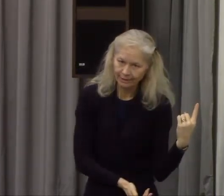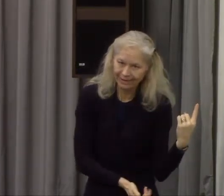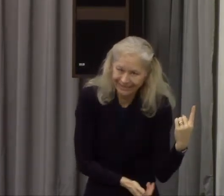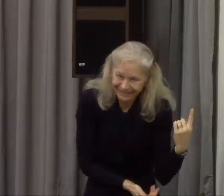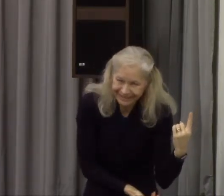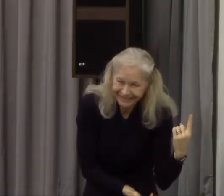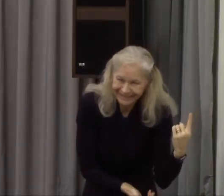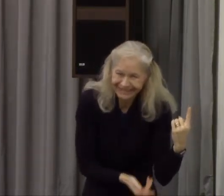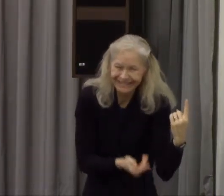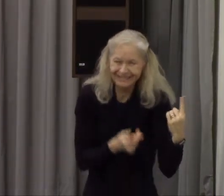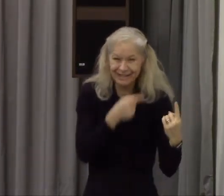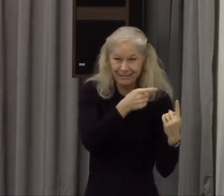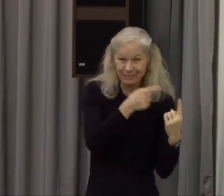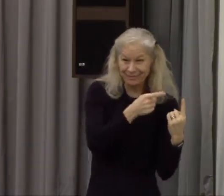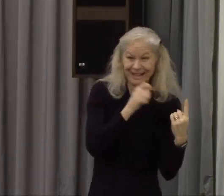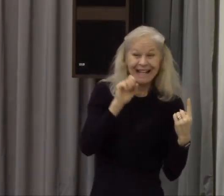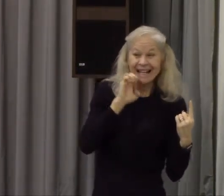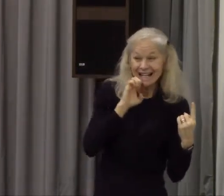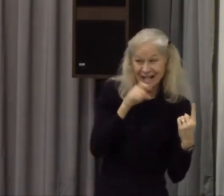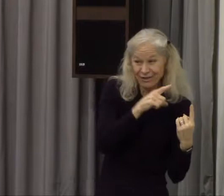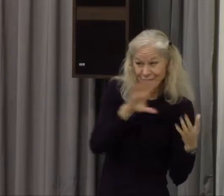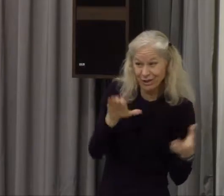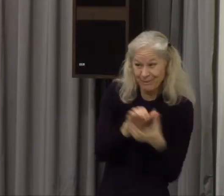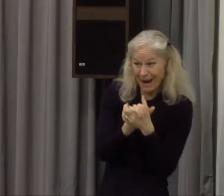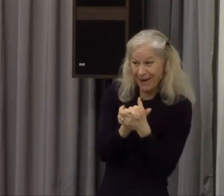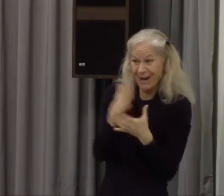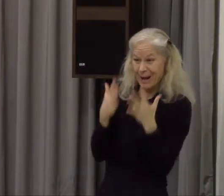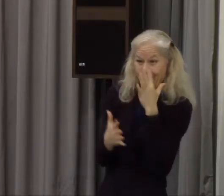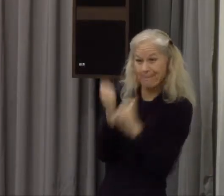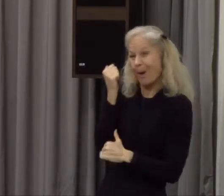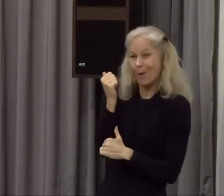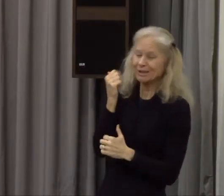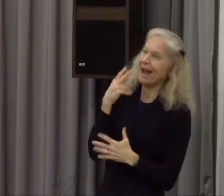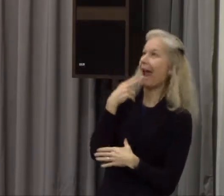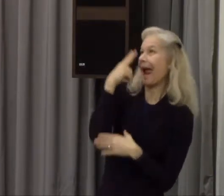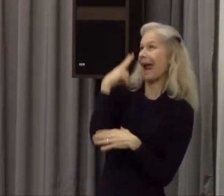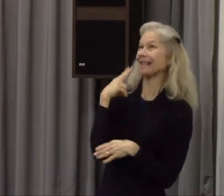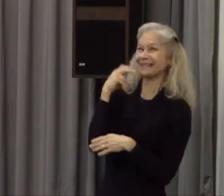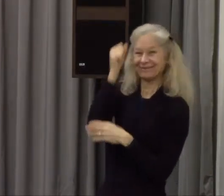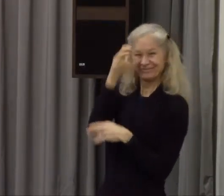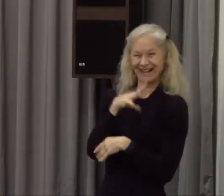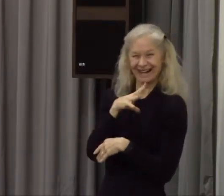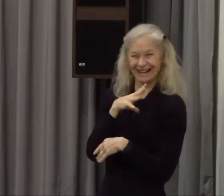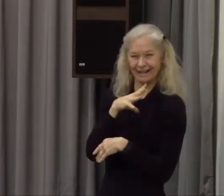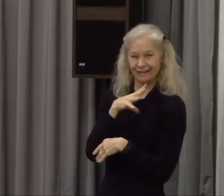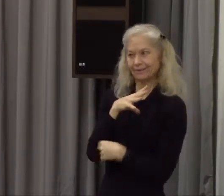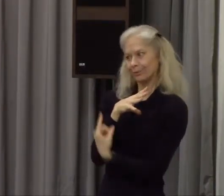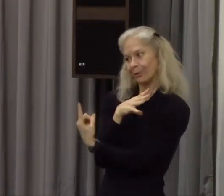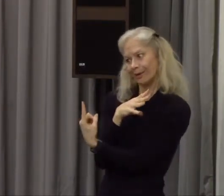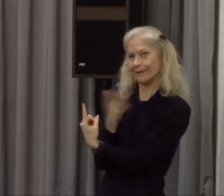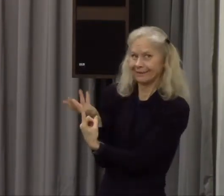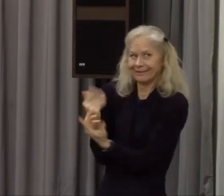into the world. And death by sin, Romans says. And so death passed upon all men for that all have